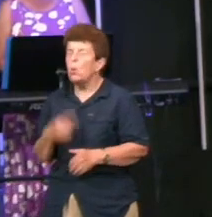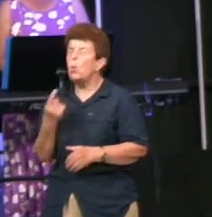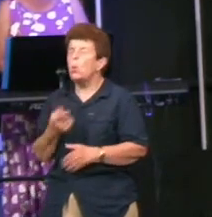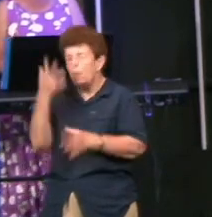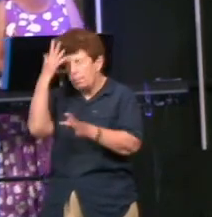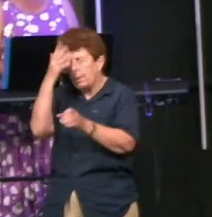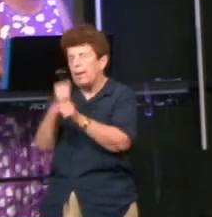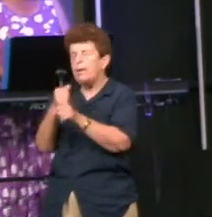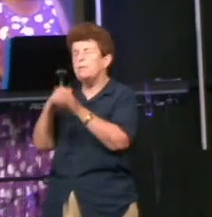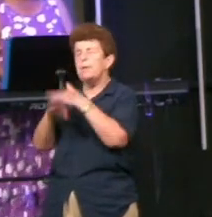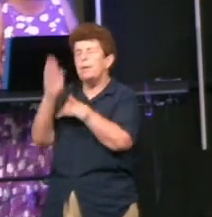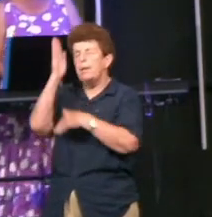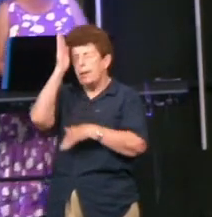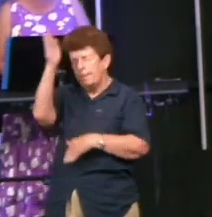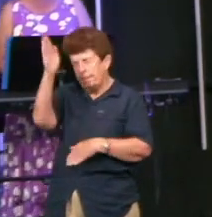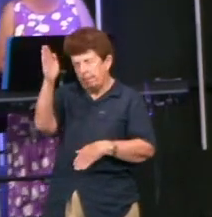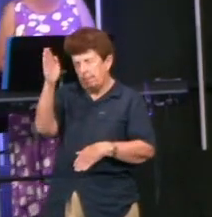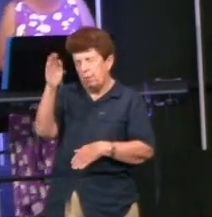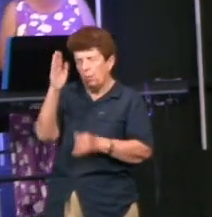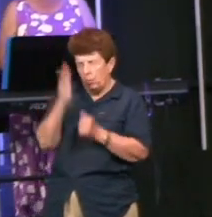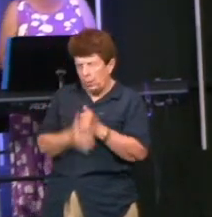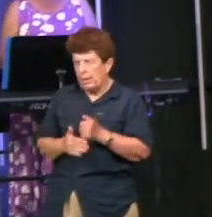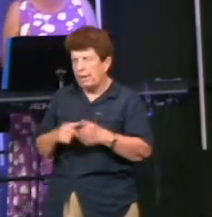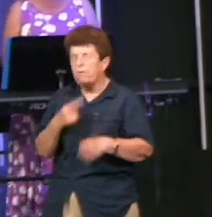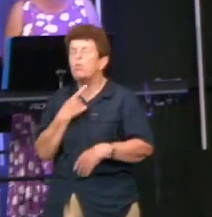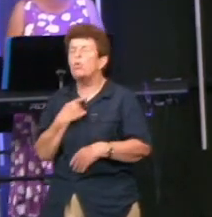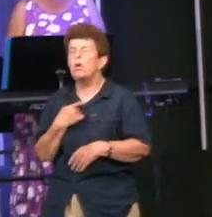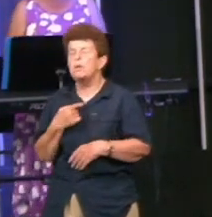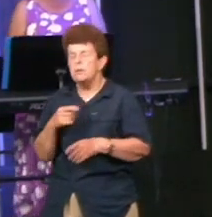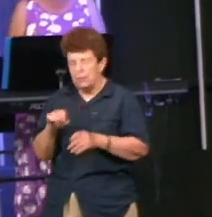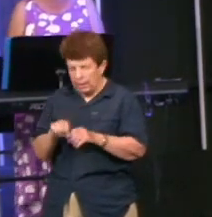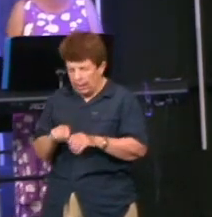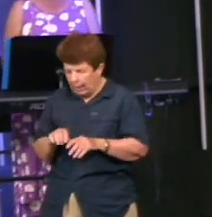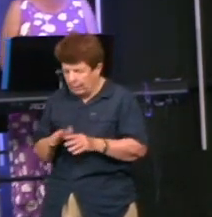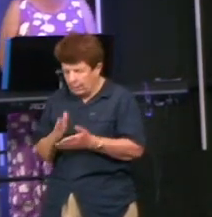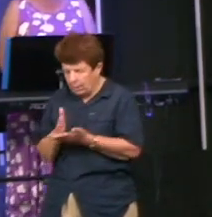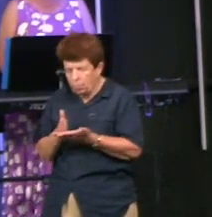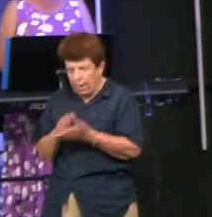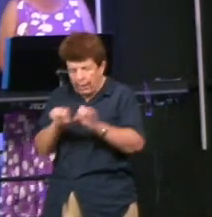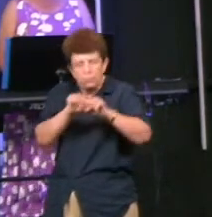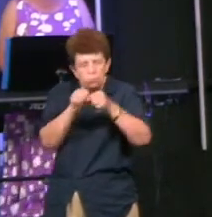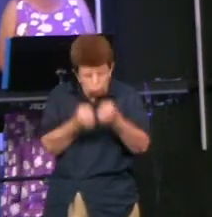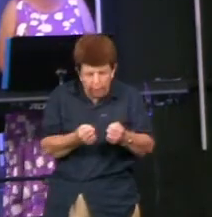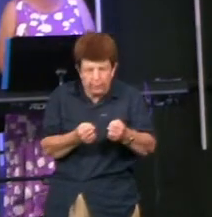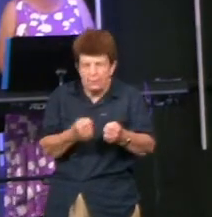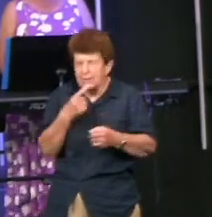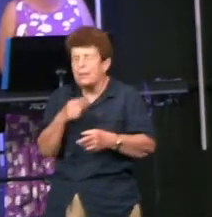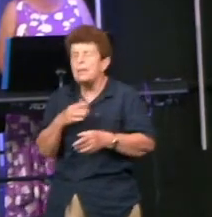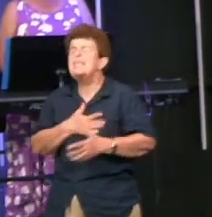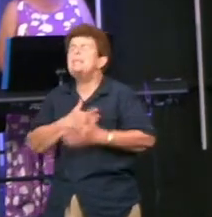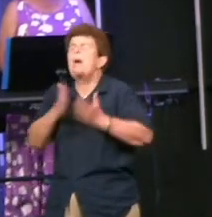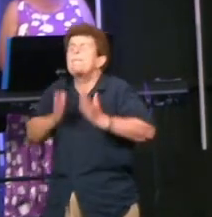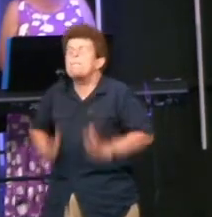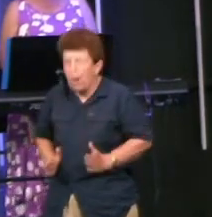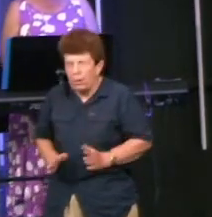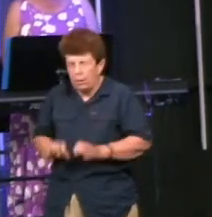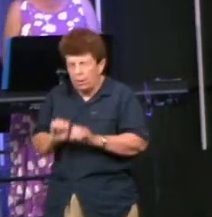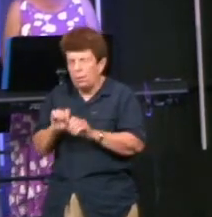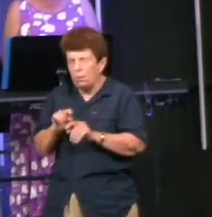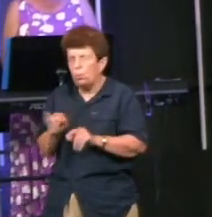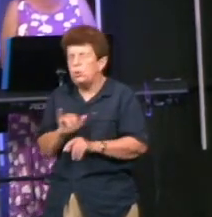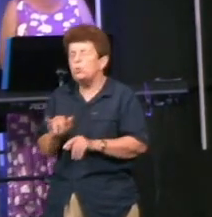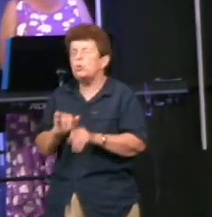whoever believes in me shall never thirst. He broke the bread and said, this is my body broken for